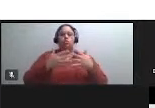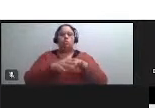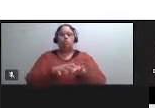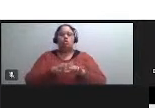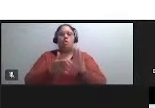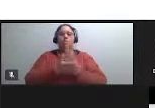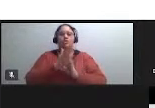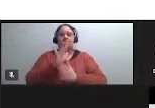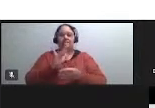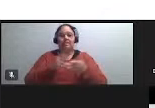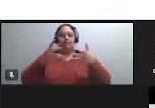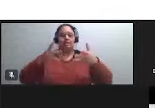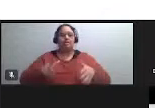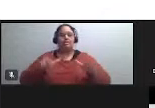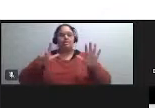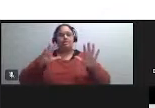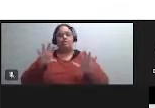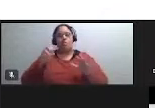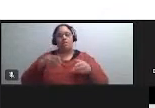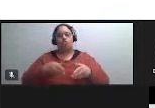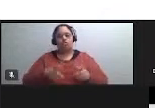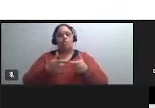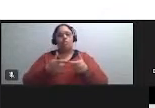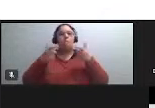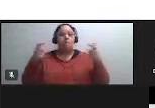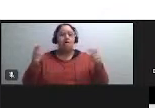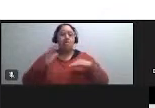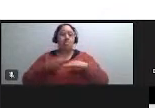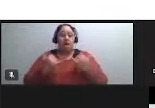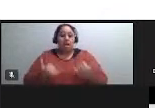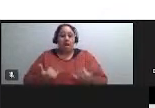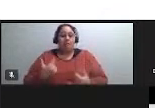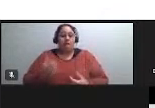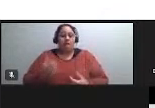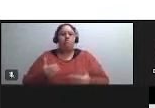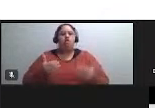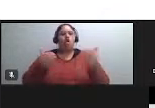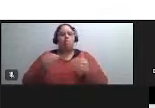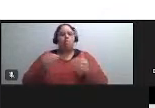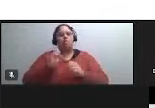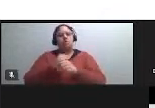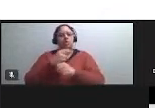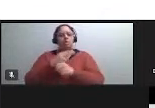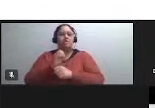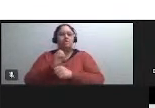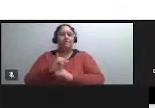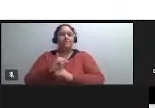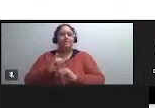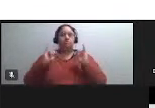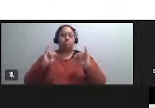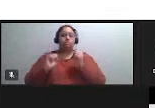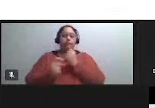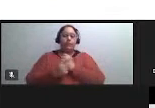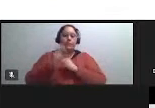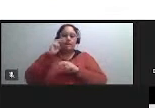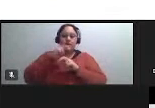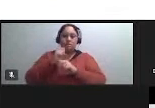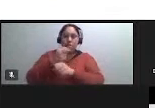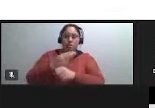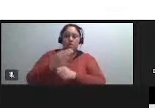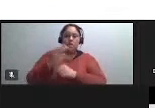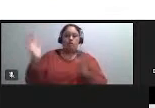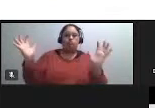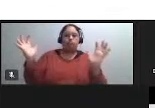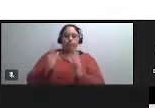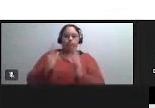Street, larger than the current one, which could accommodate more stakeholders in the event that there was an emergency which required stakeholders to